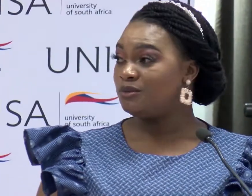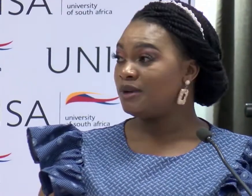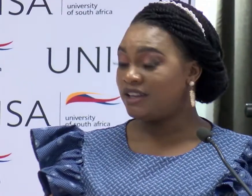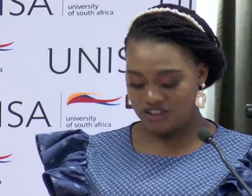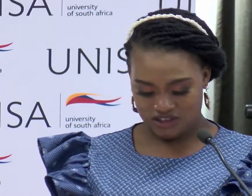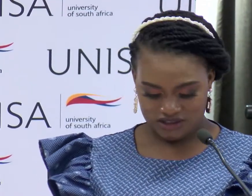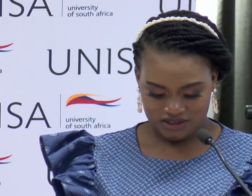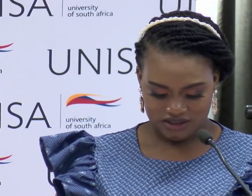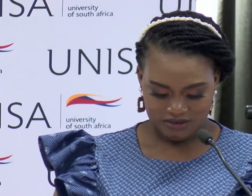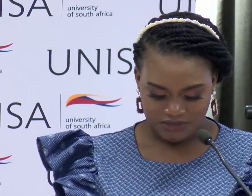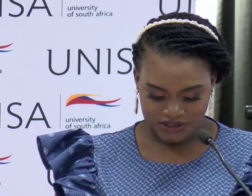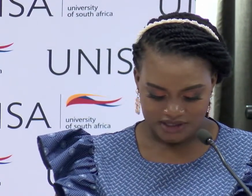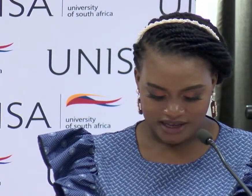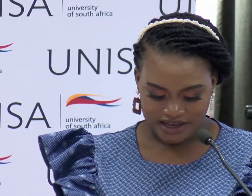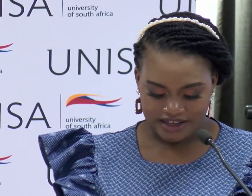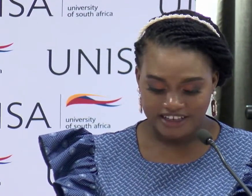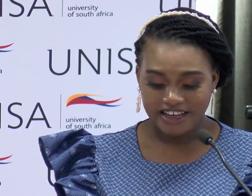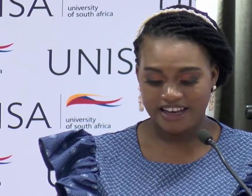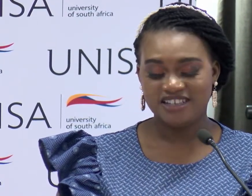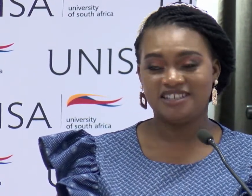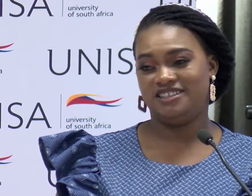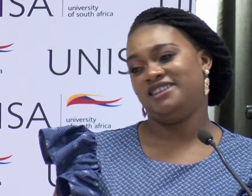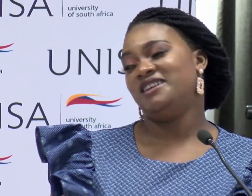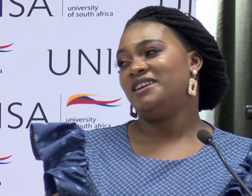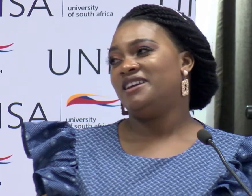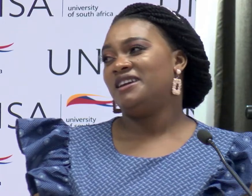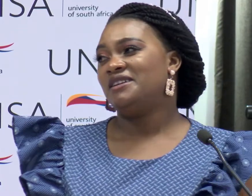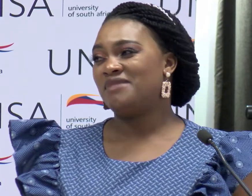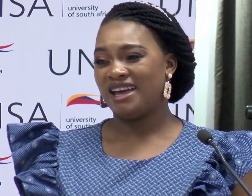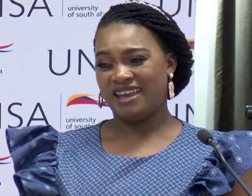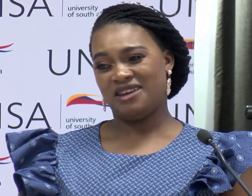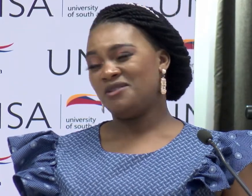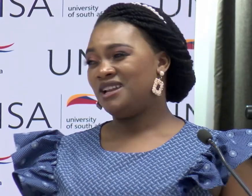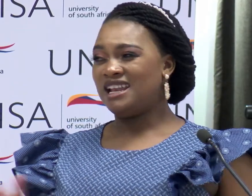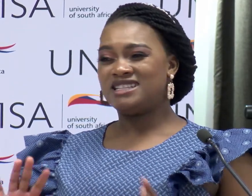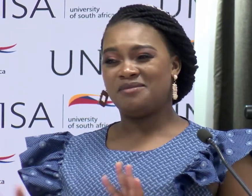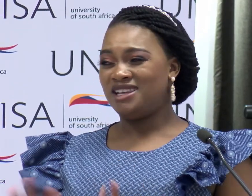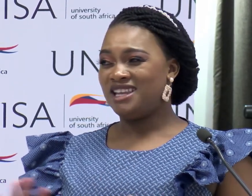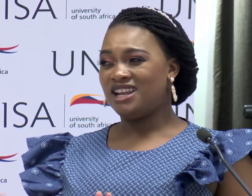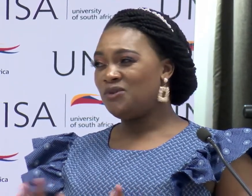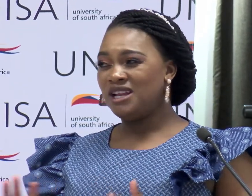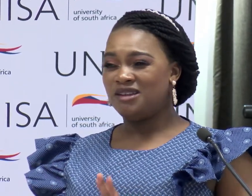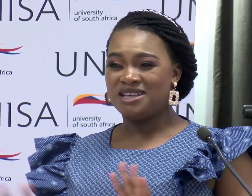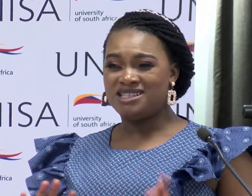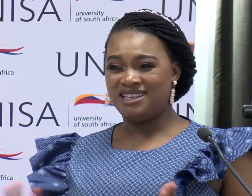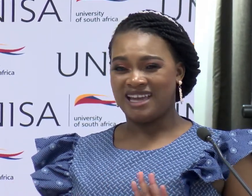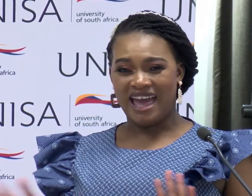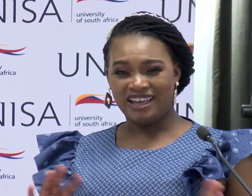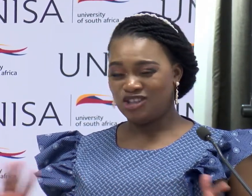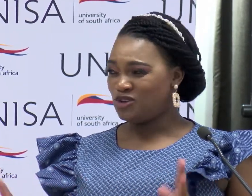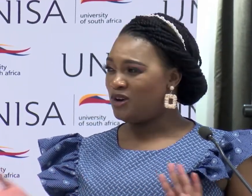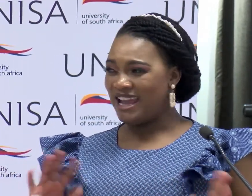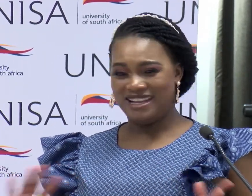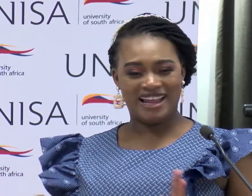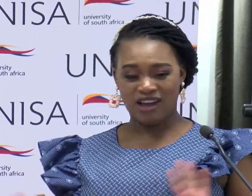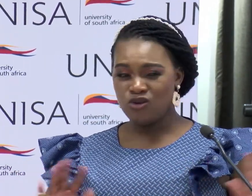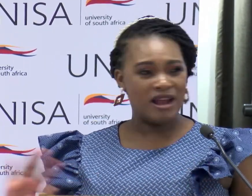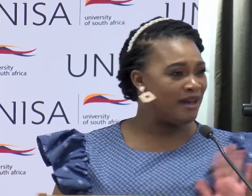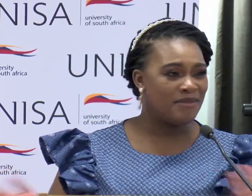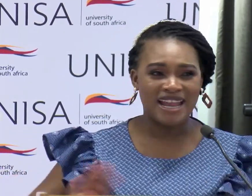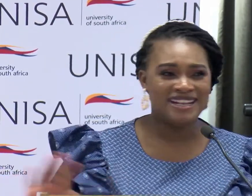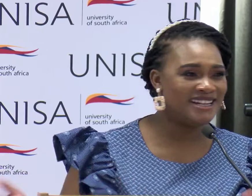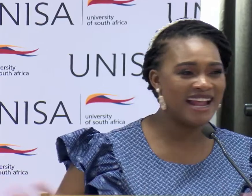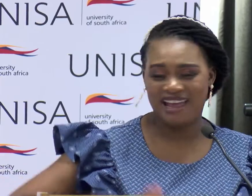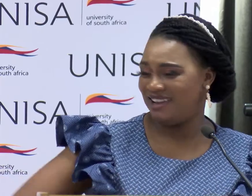Thank you so much, Mr. Inganati. Mara ka re hona le something yana we lebetseng a ke sure hantle a ka